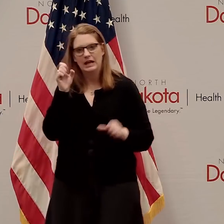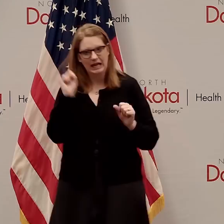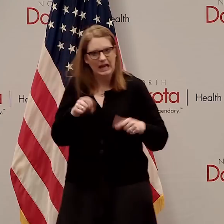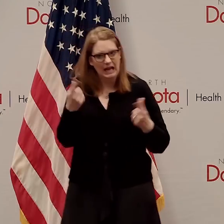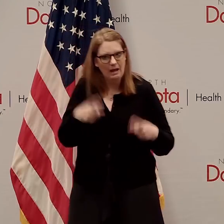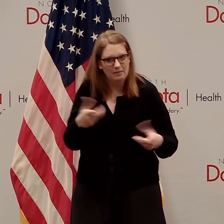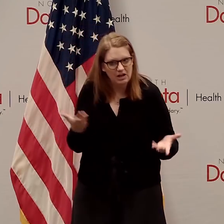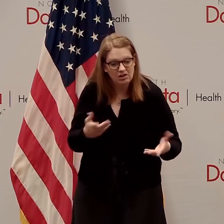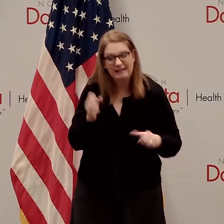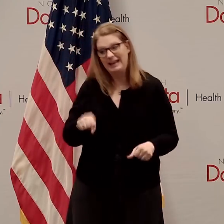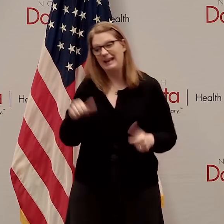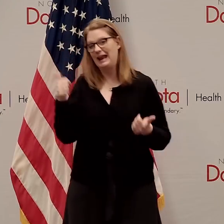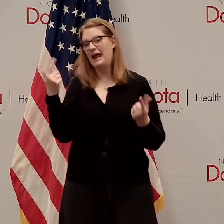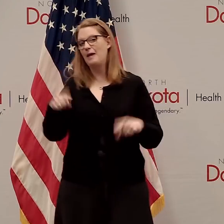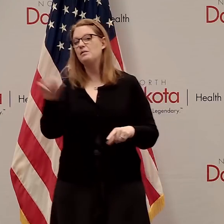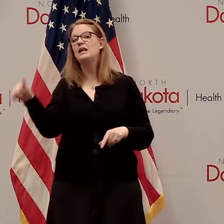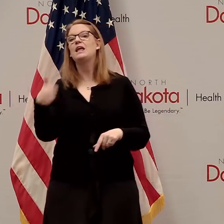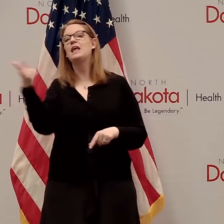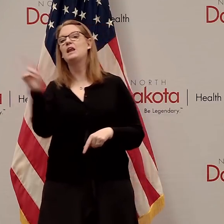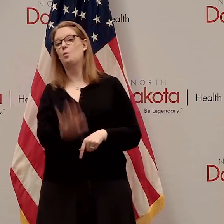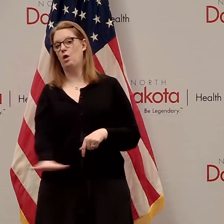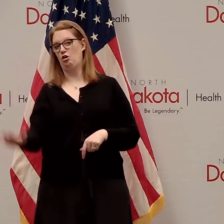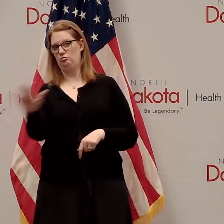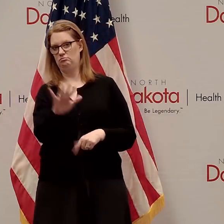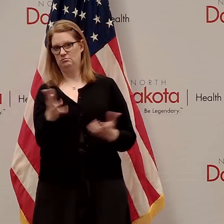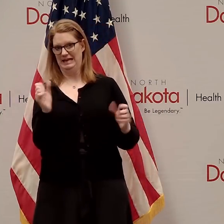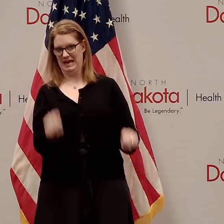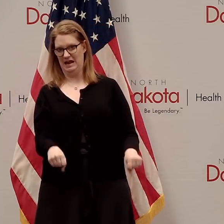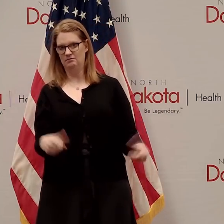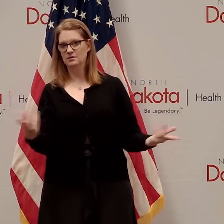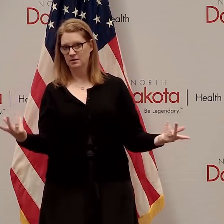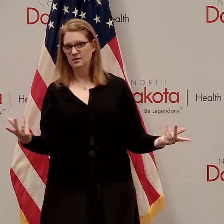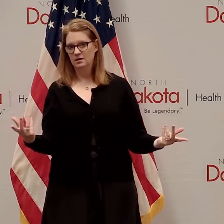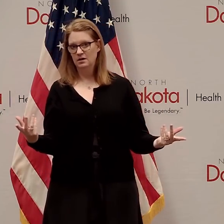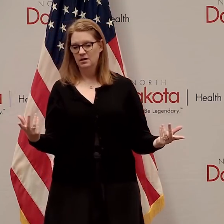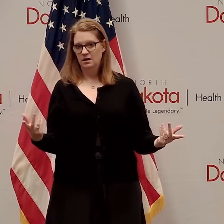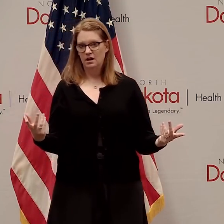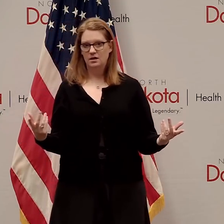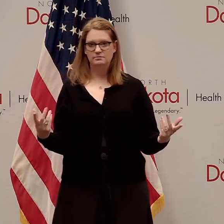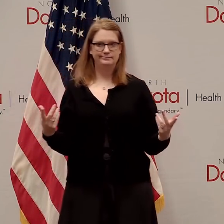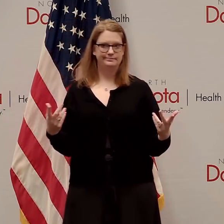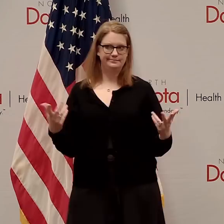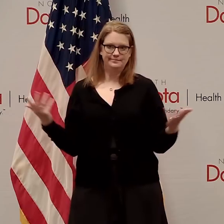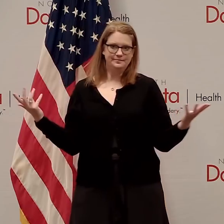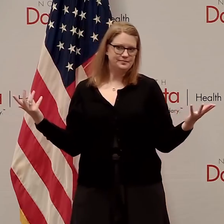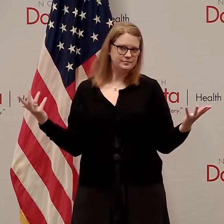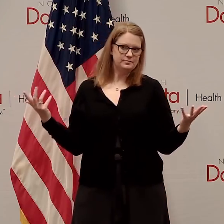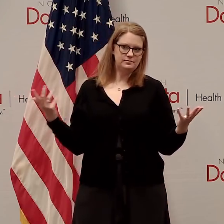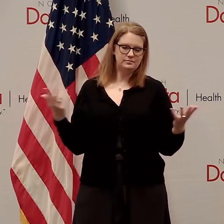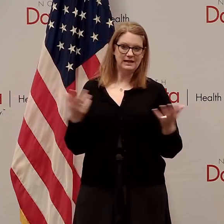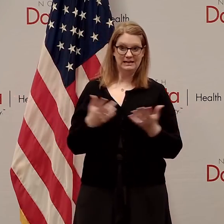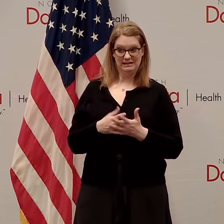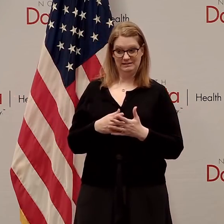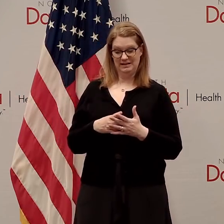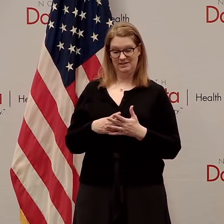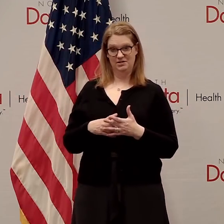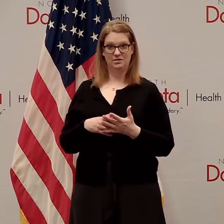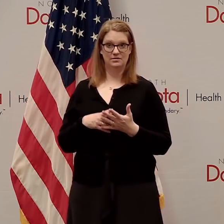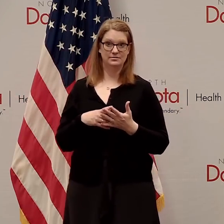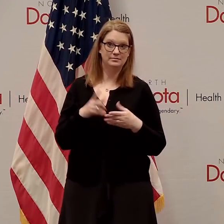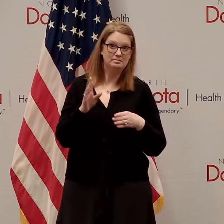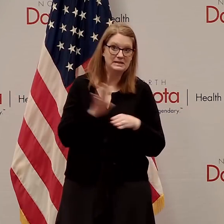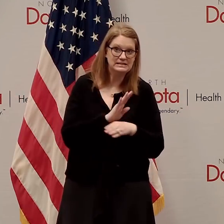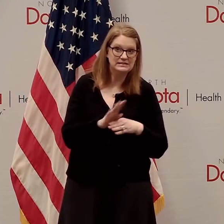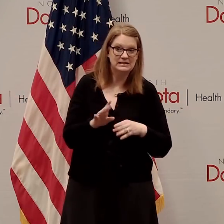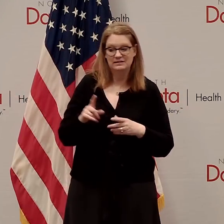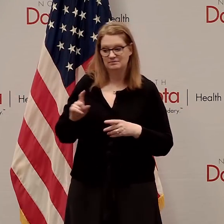any state at any time, and it can happen in essential or non-essential businesses, because the virus can't